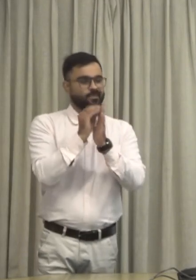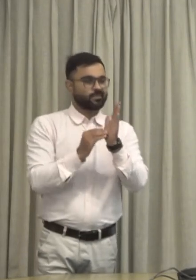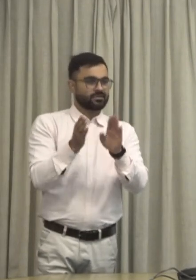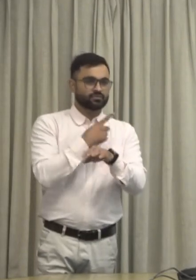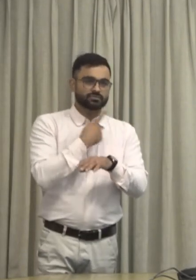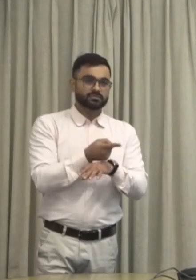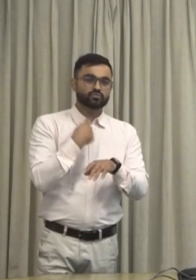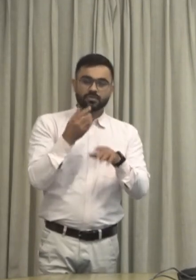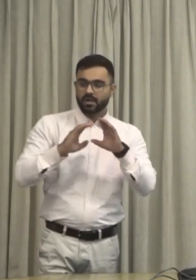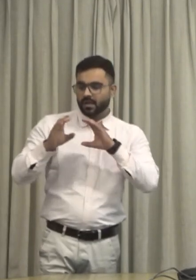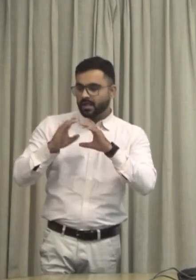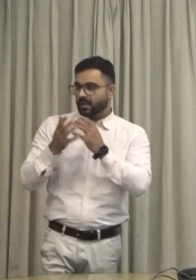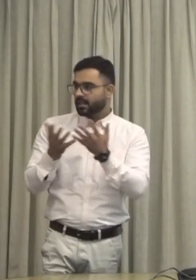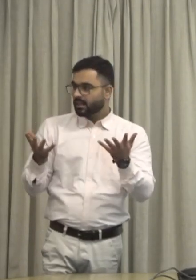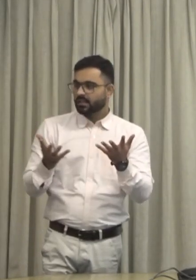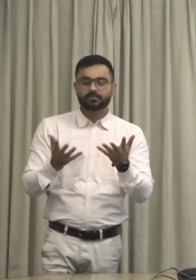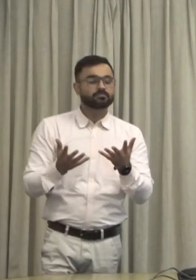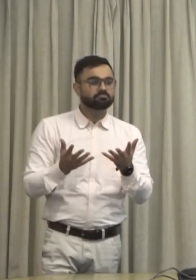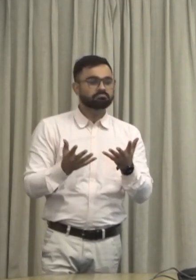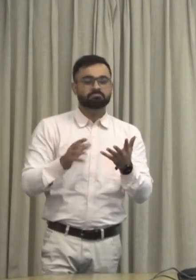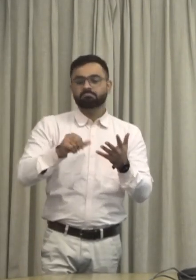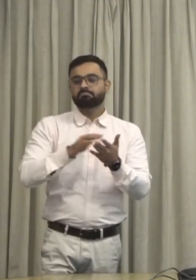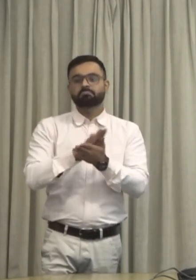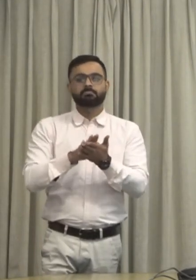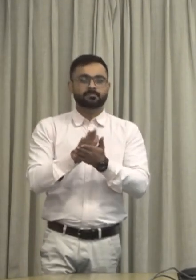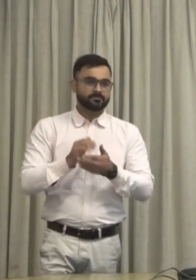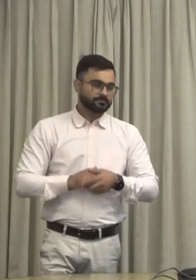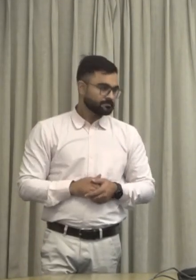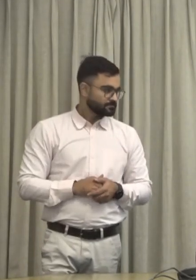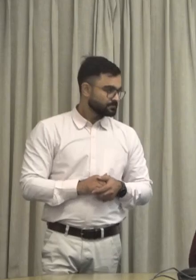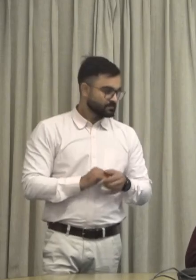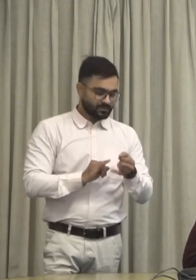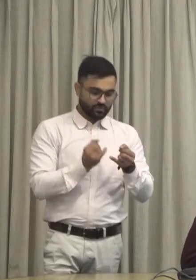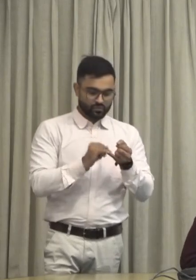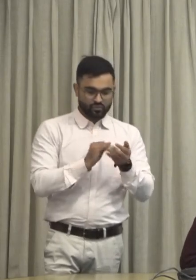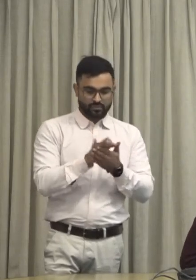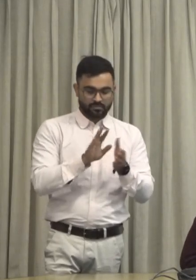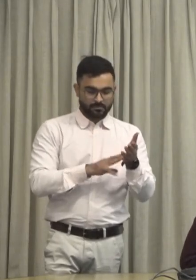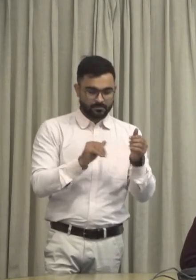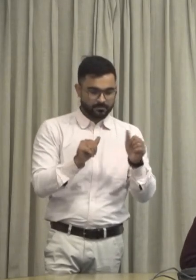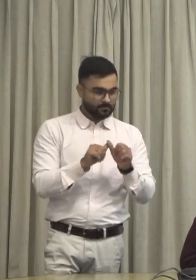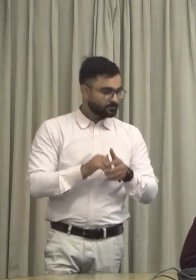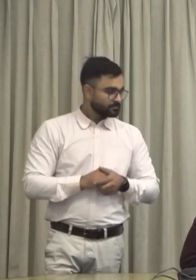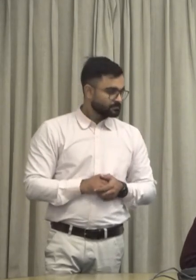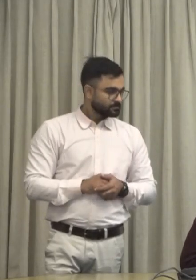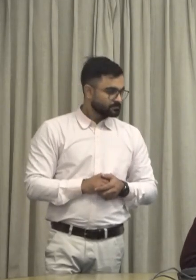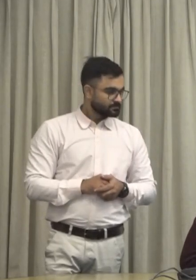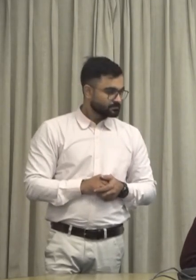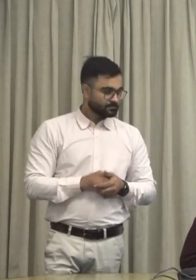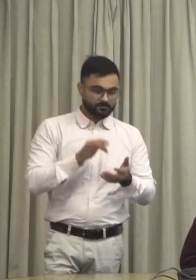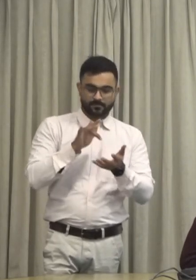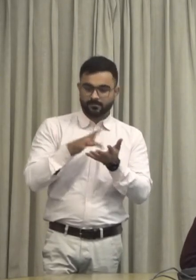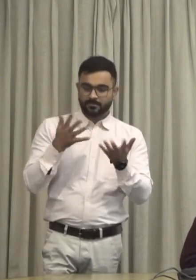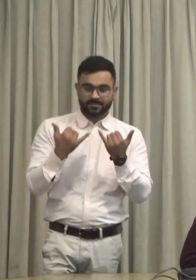earlier, for some of these conversations that were not otherwise happening. Dr. Sushma and then Dr. Mani, where do we go